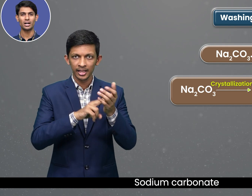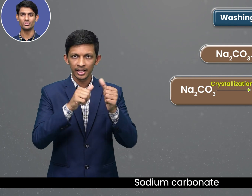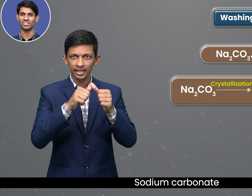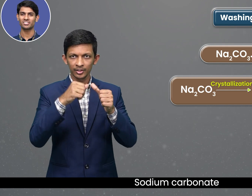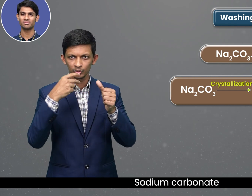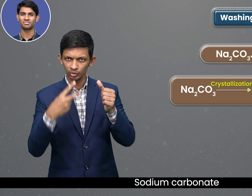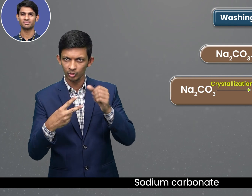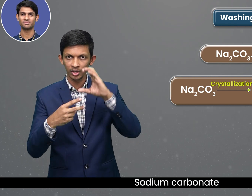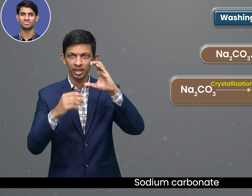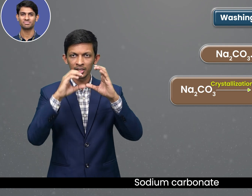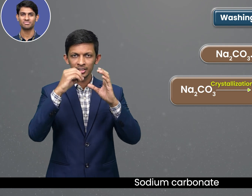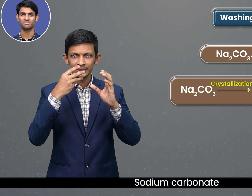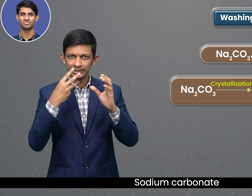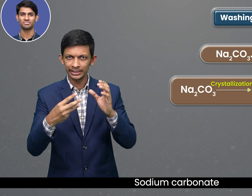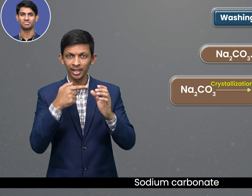Sodium carbonate